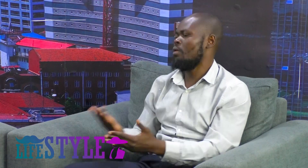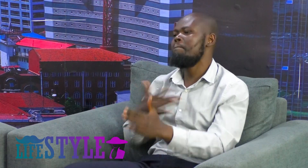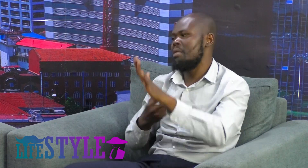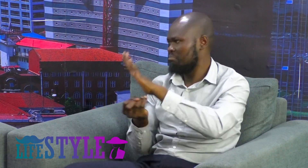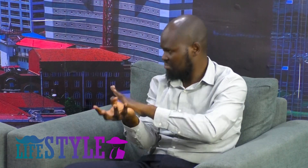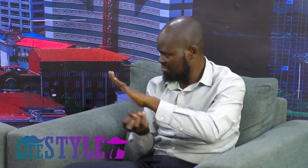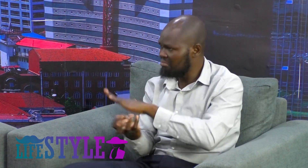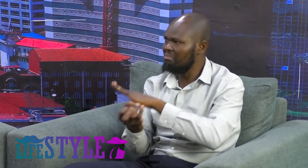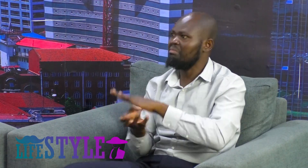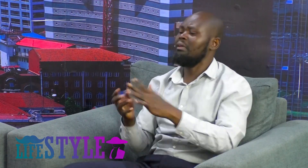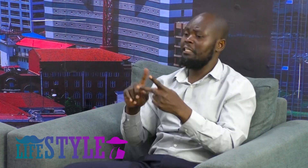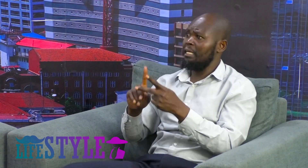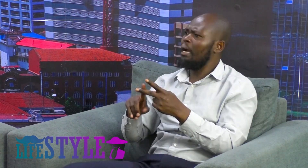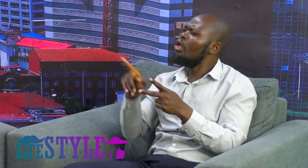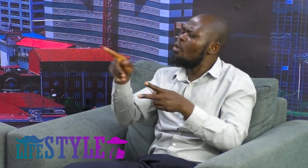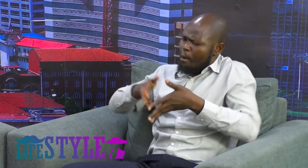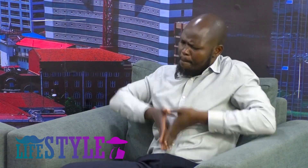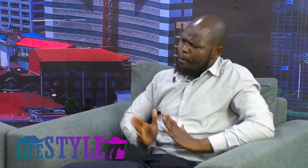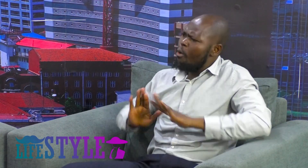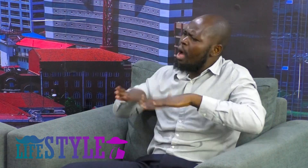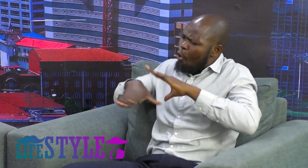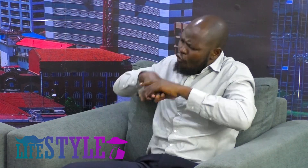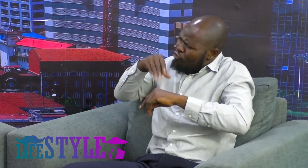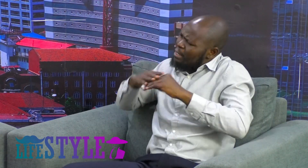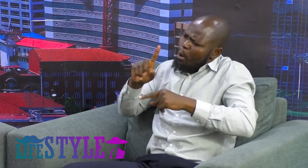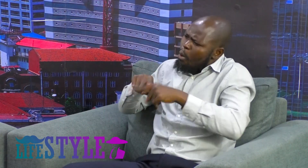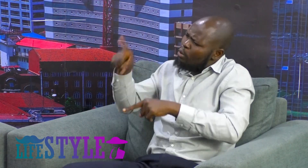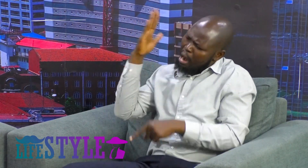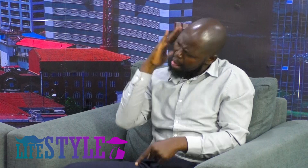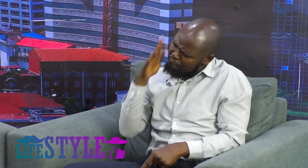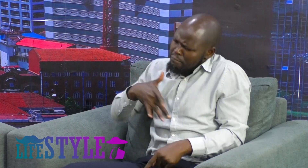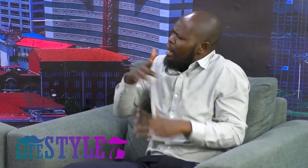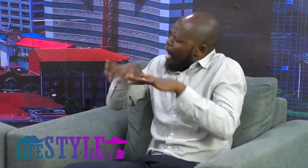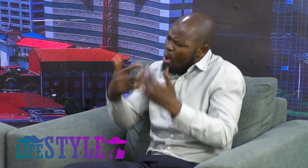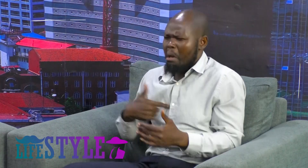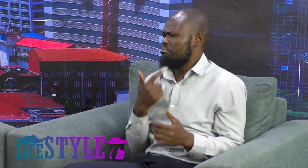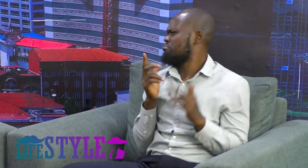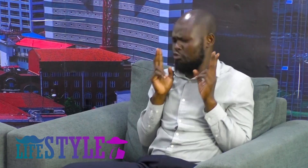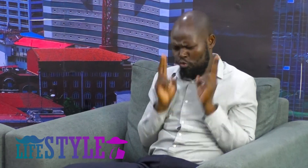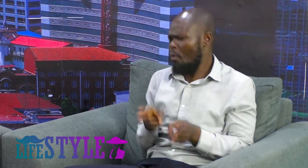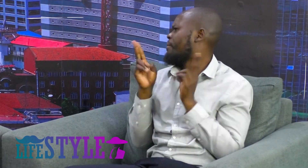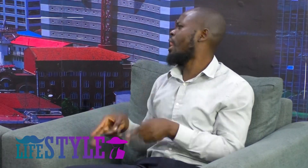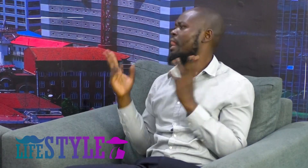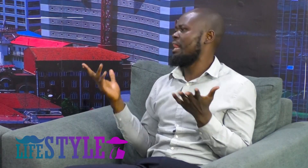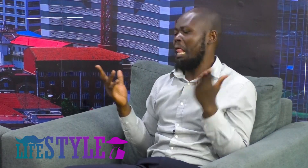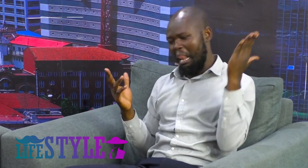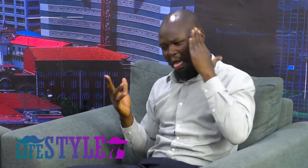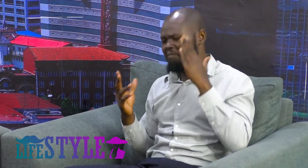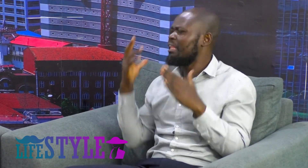place. And also I used to advise the hearing on the deaf culture, how